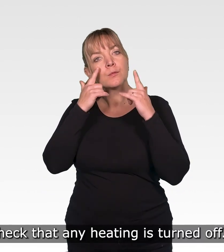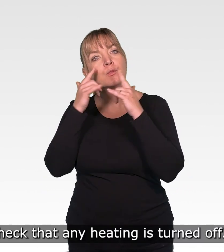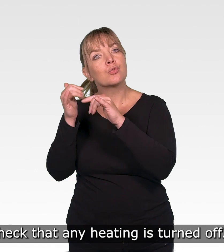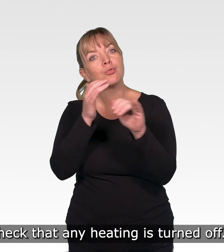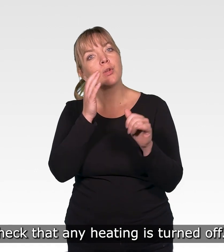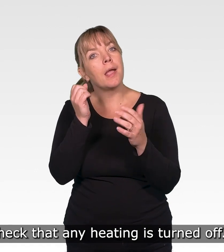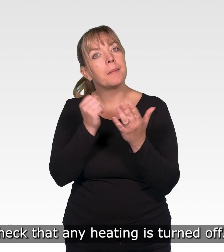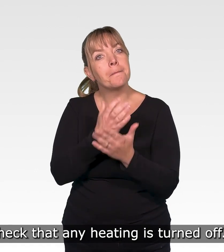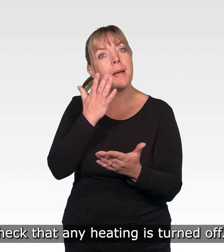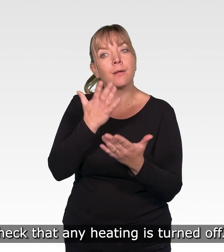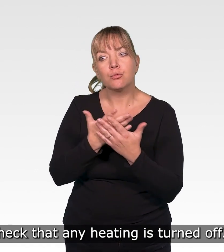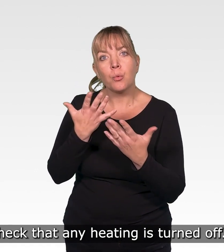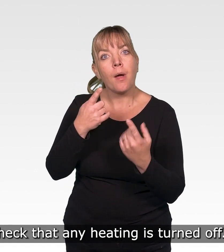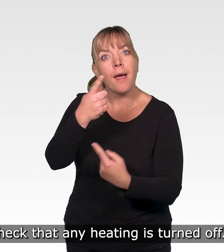Check that any heating is turned off.